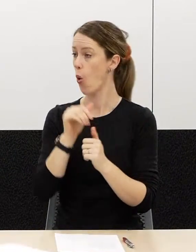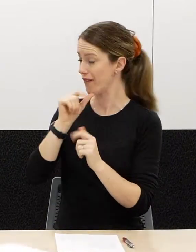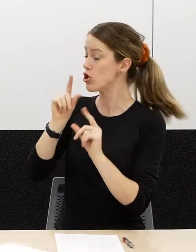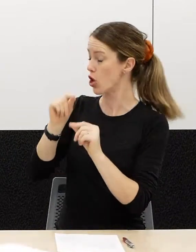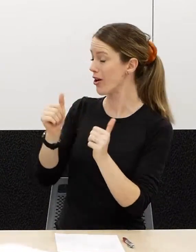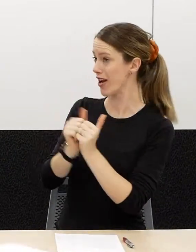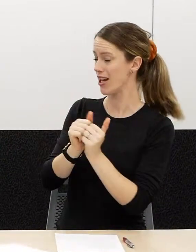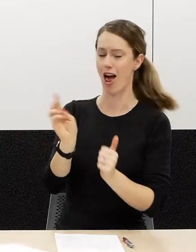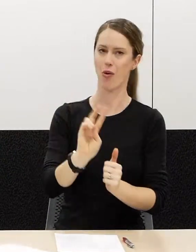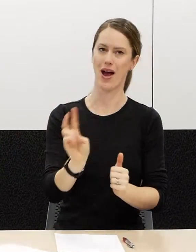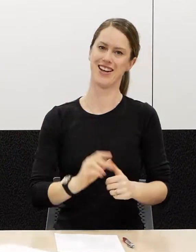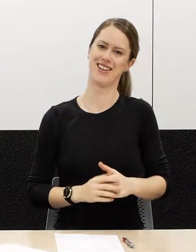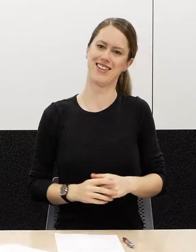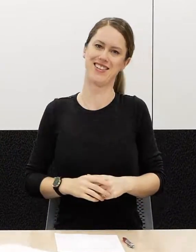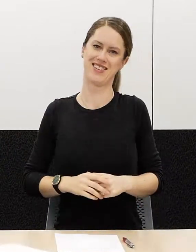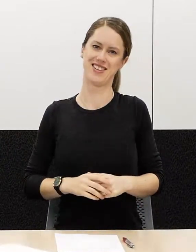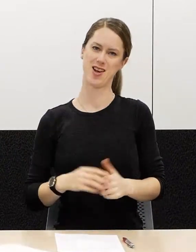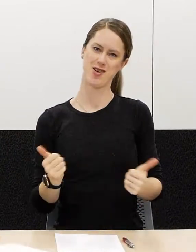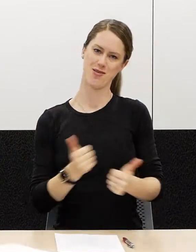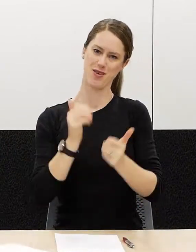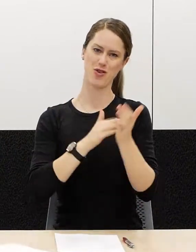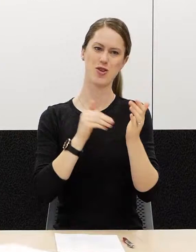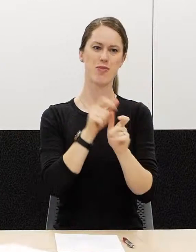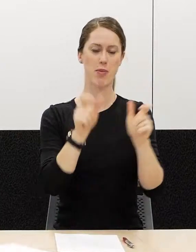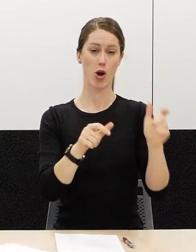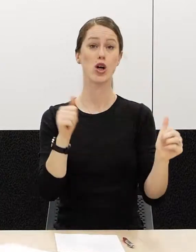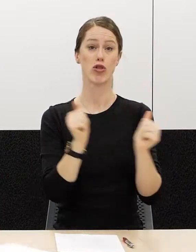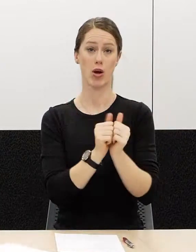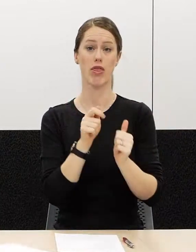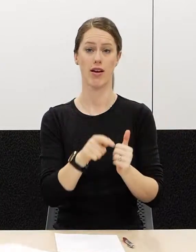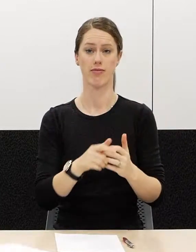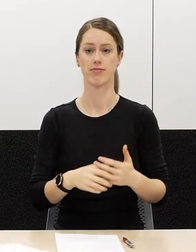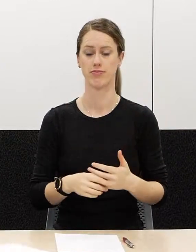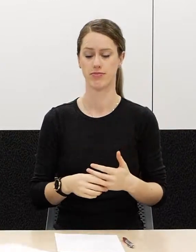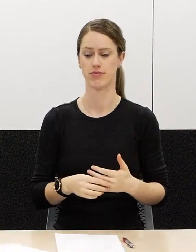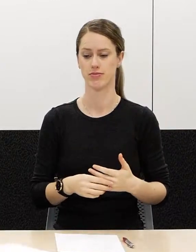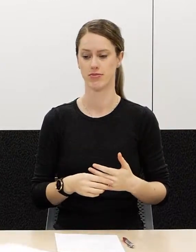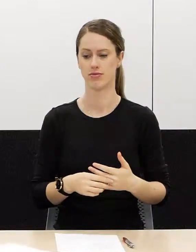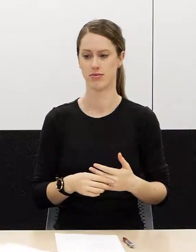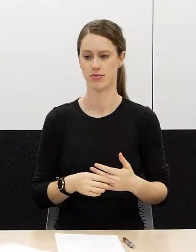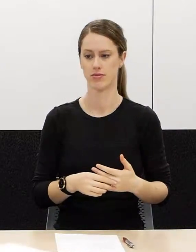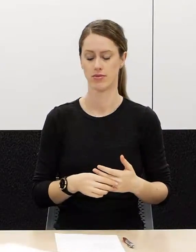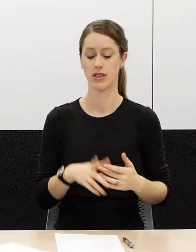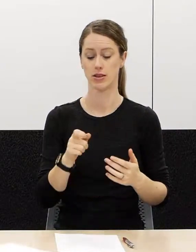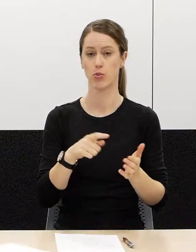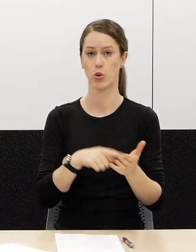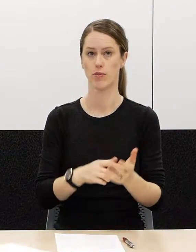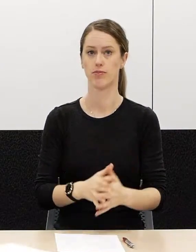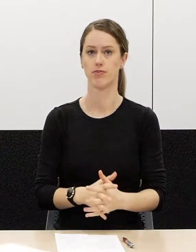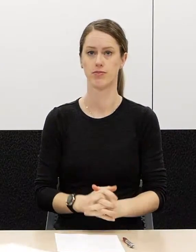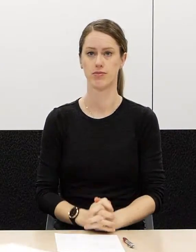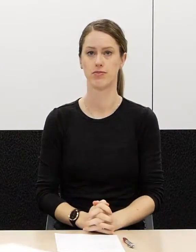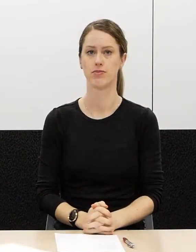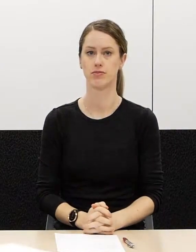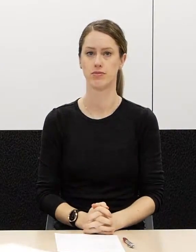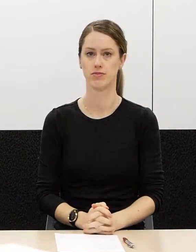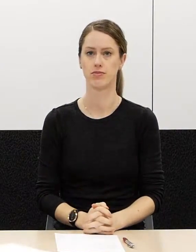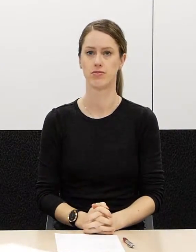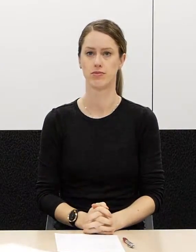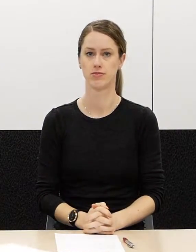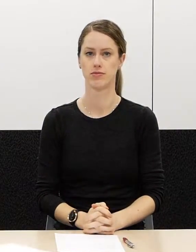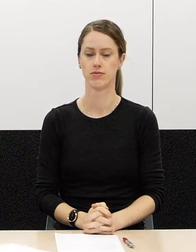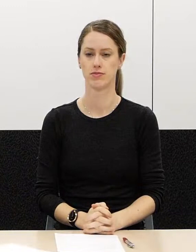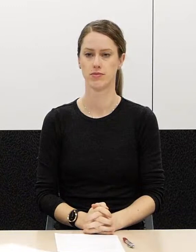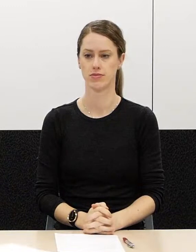do agree, because there's plenty of New Zealanders who agree. So that's really important as well. So yeah.